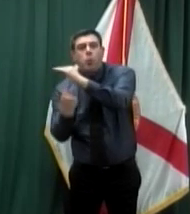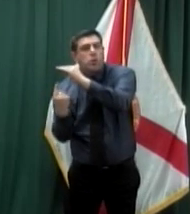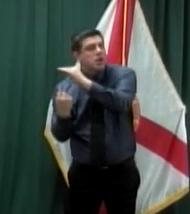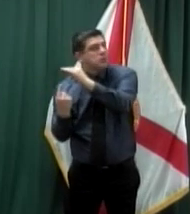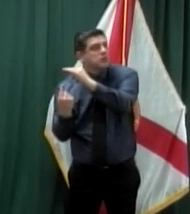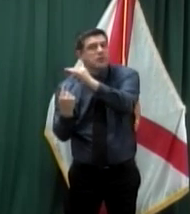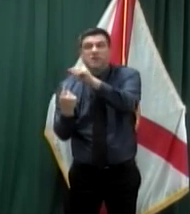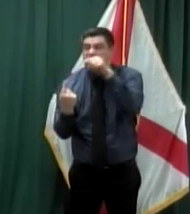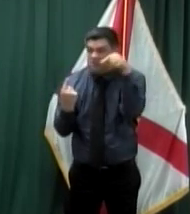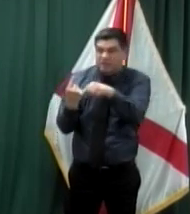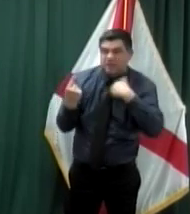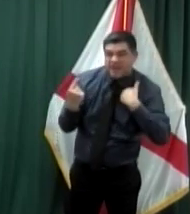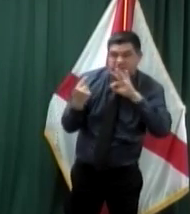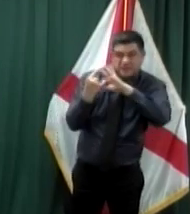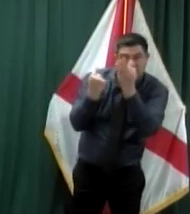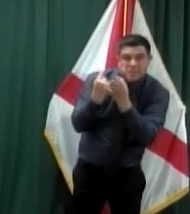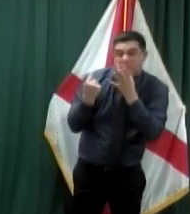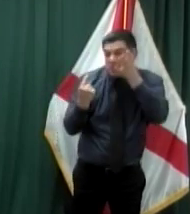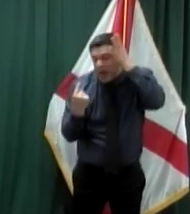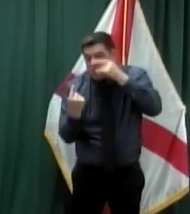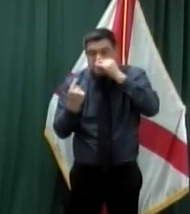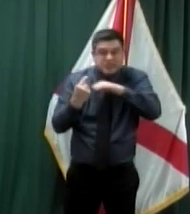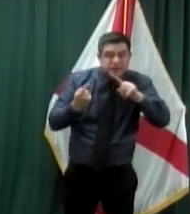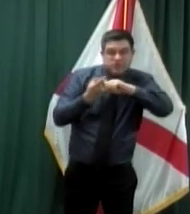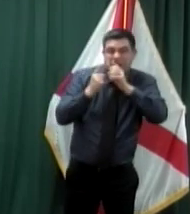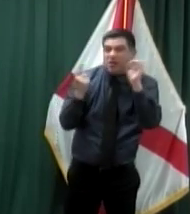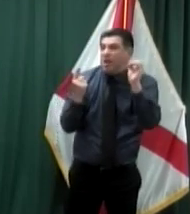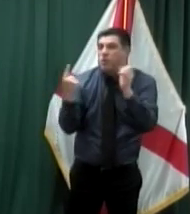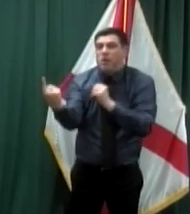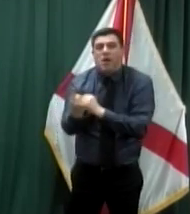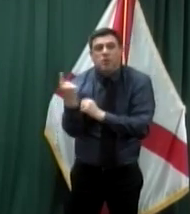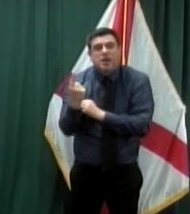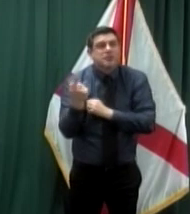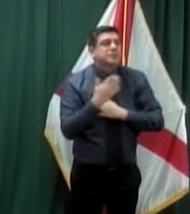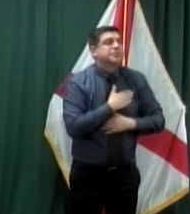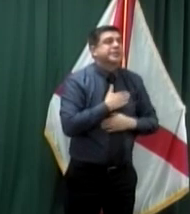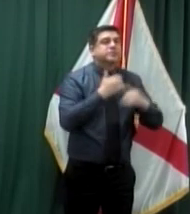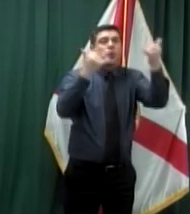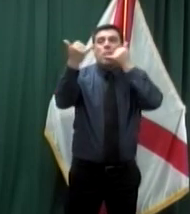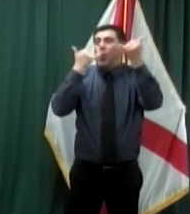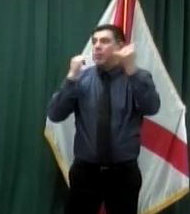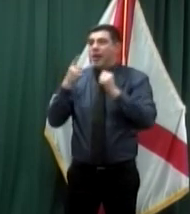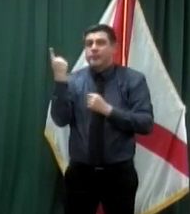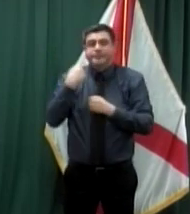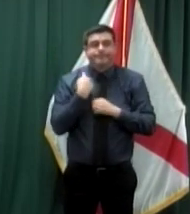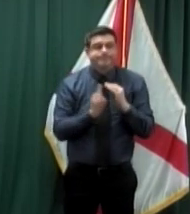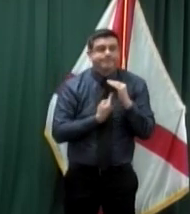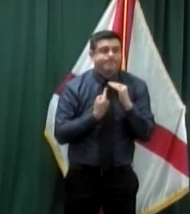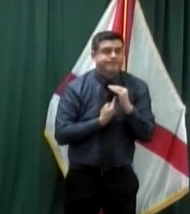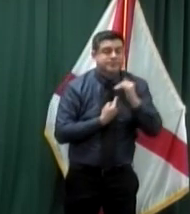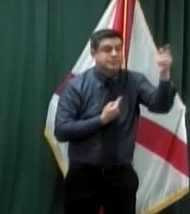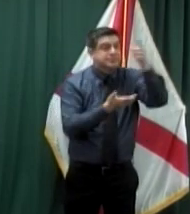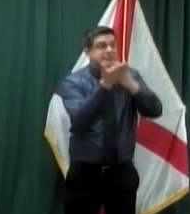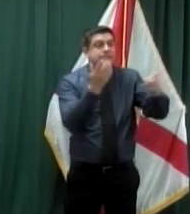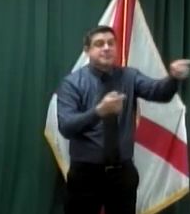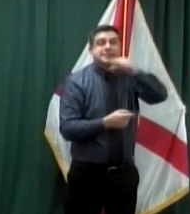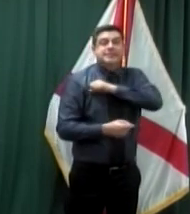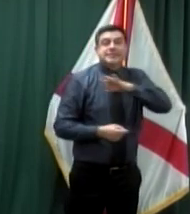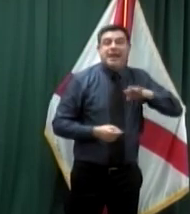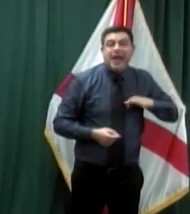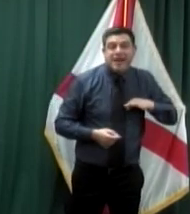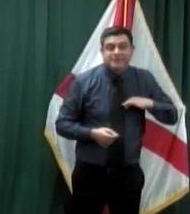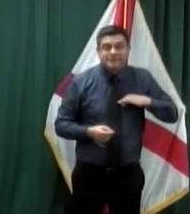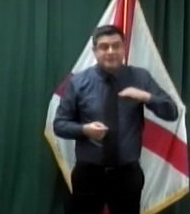forward to that phone call every day from our staff and our EOC, as well as reaching out to her on Mother's